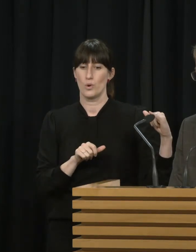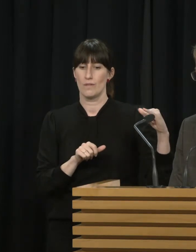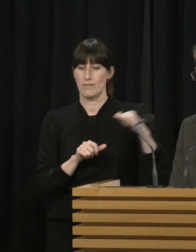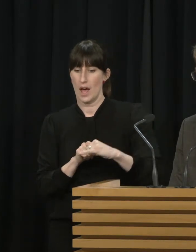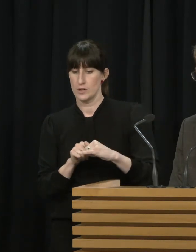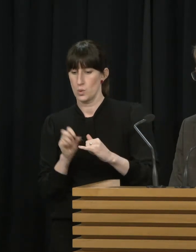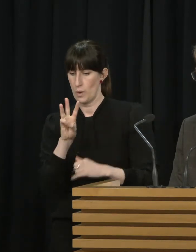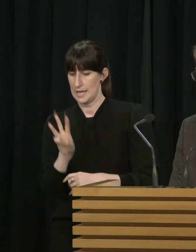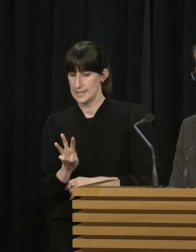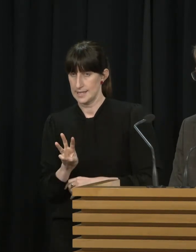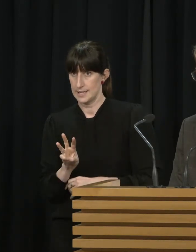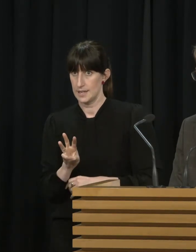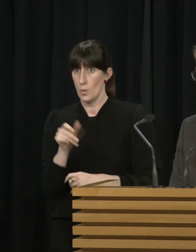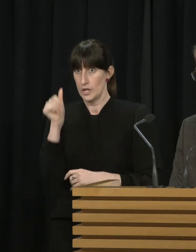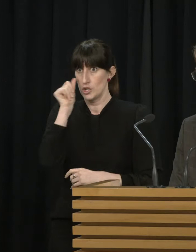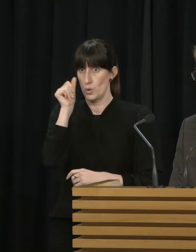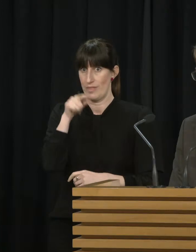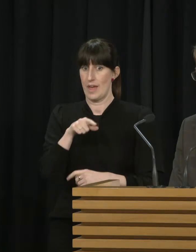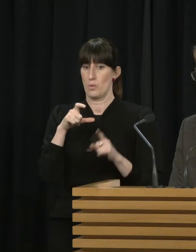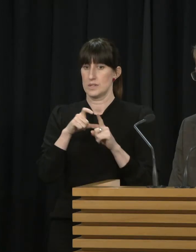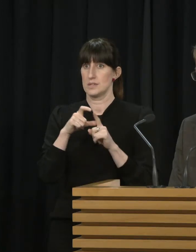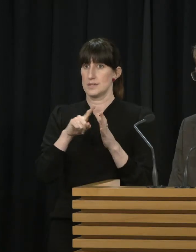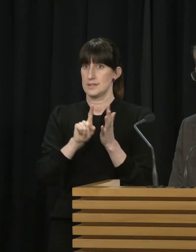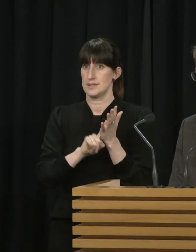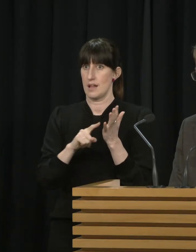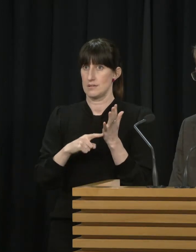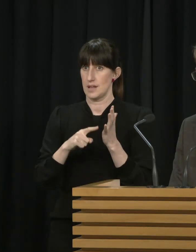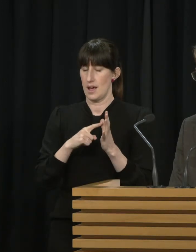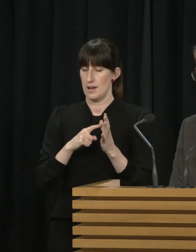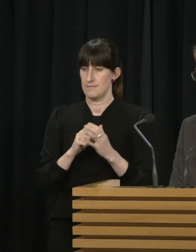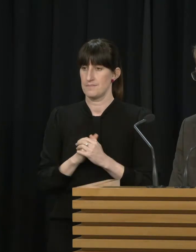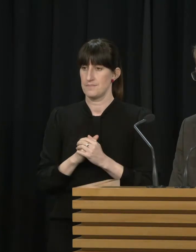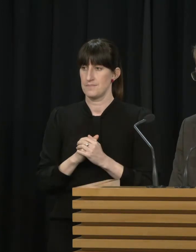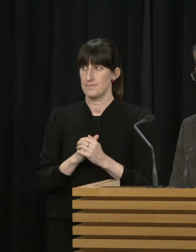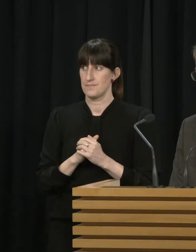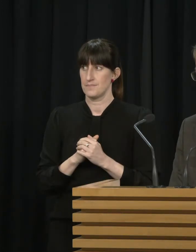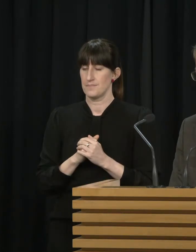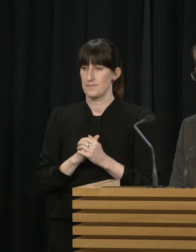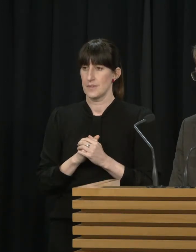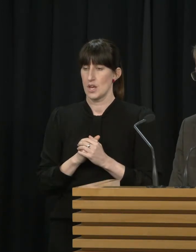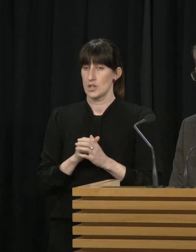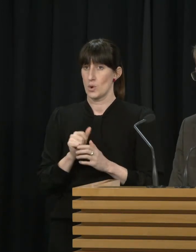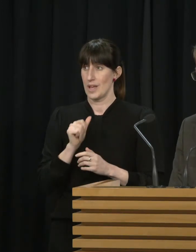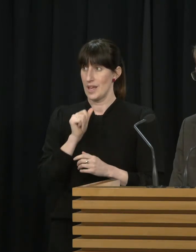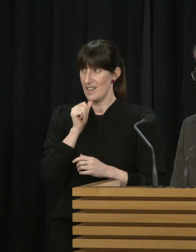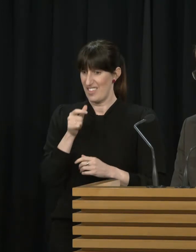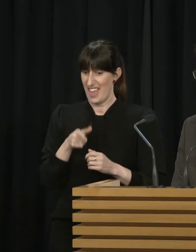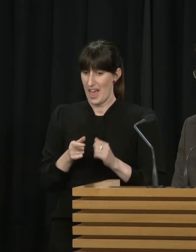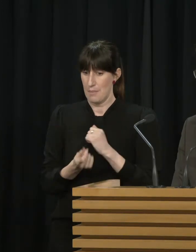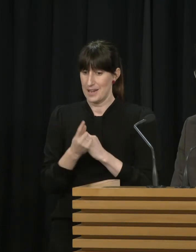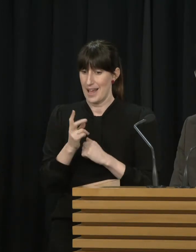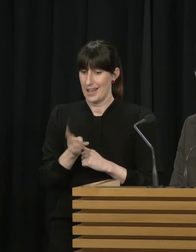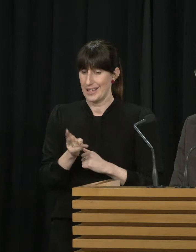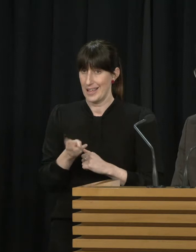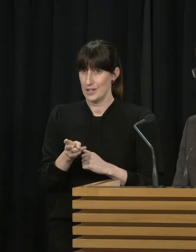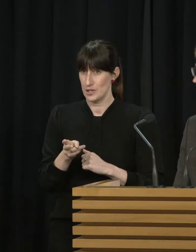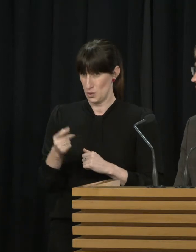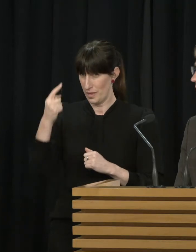is what you said today an indication that even a scenario like that could see a harsher approach taken on level 3 or something